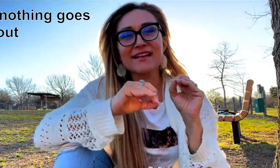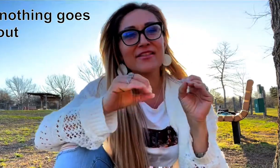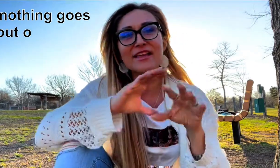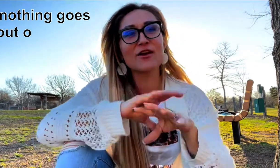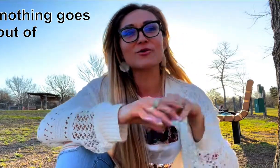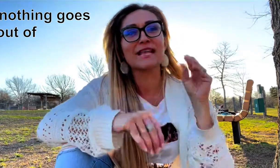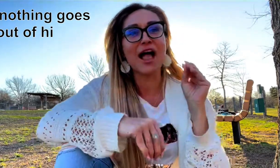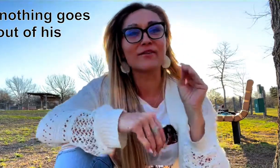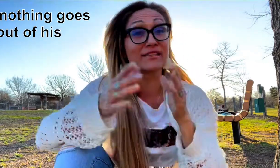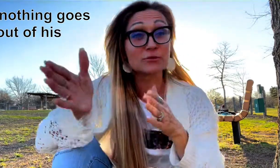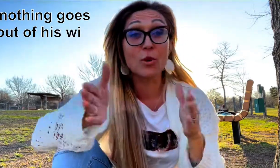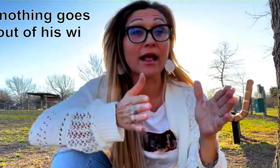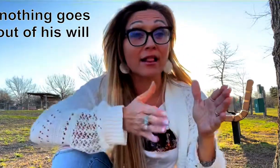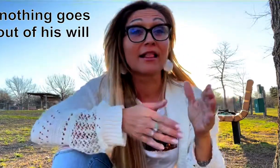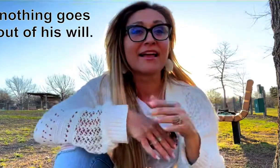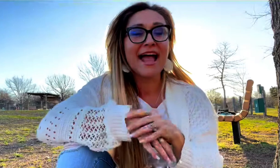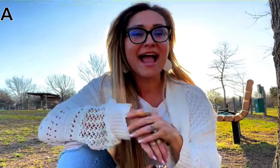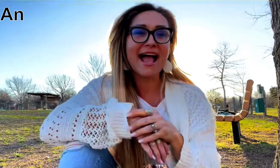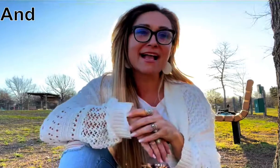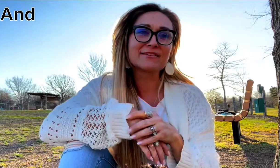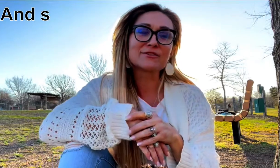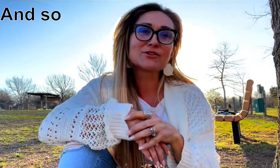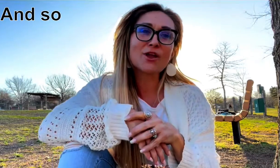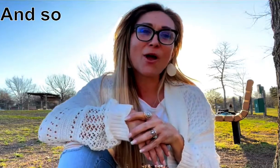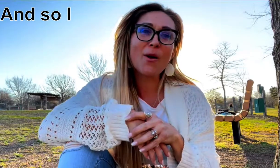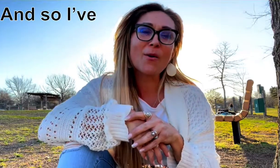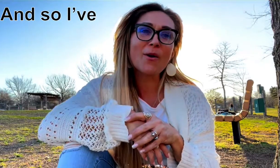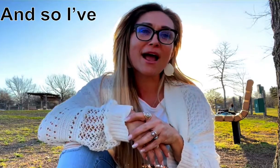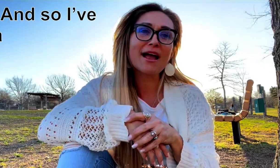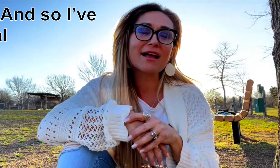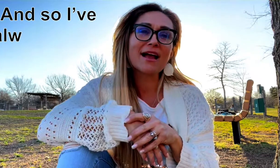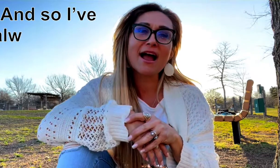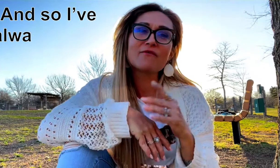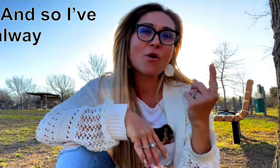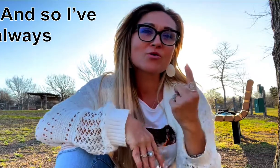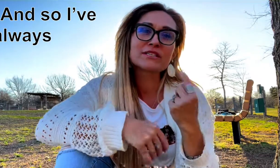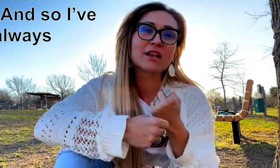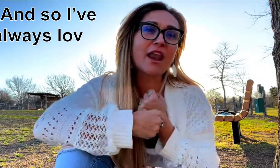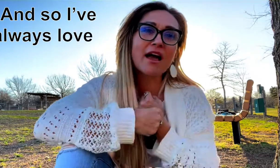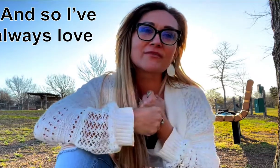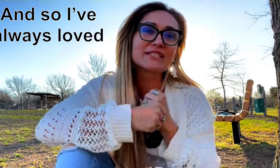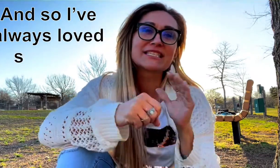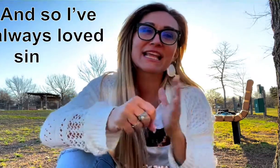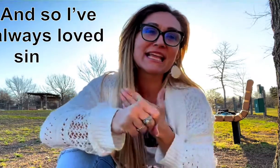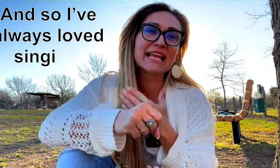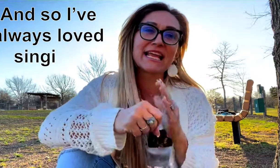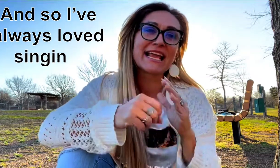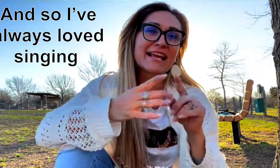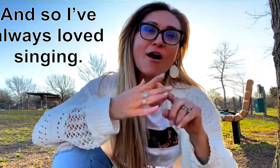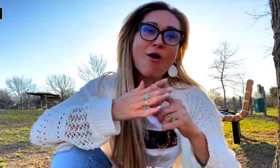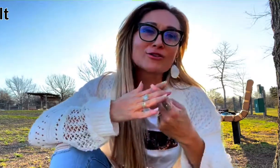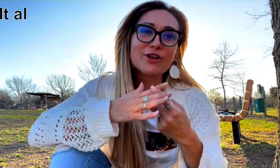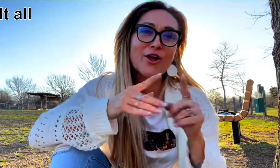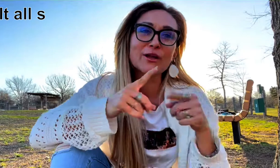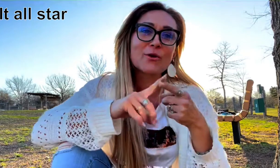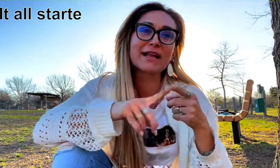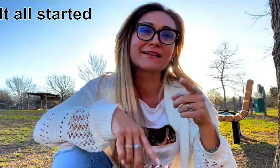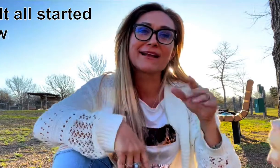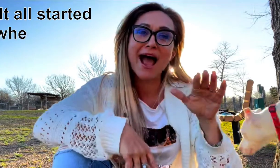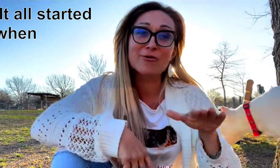nothing goes out of his will. And so I've always loved singing, and it all started when I was a